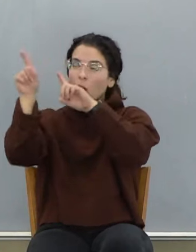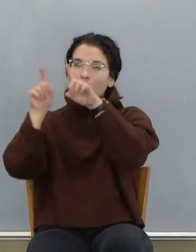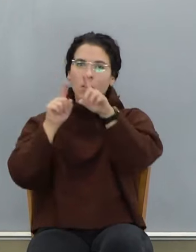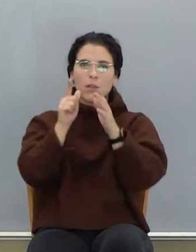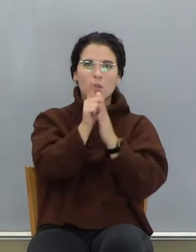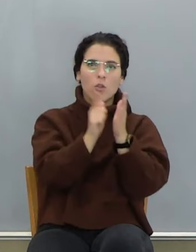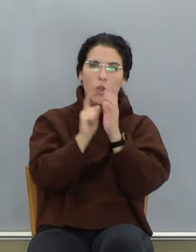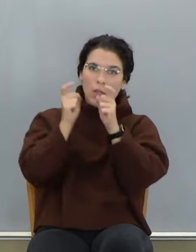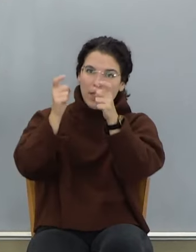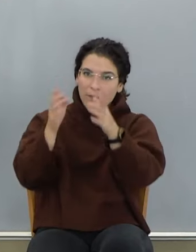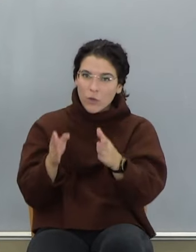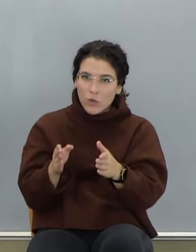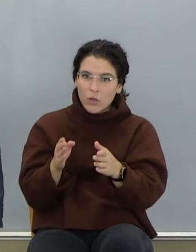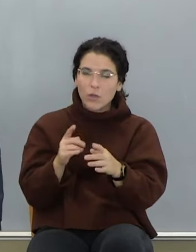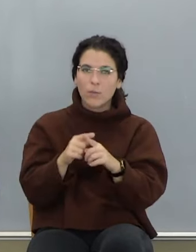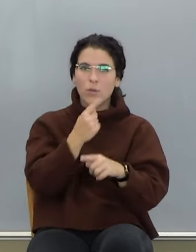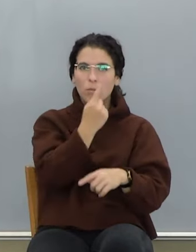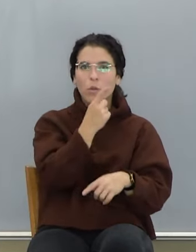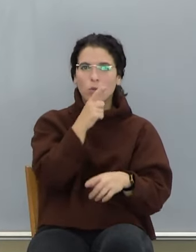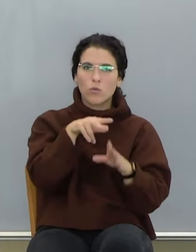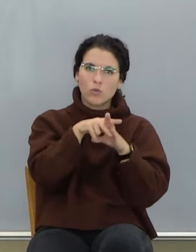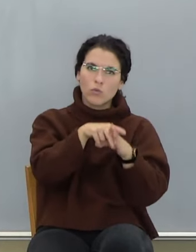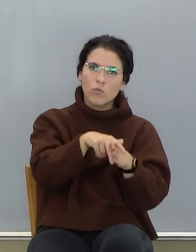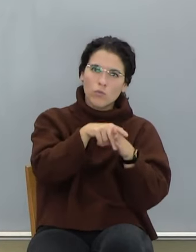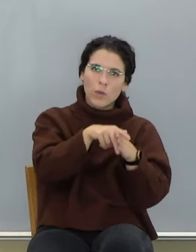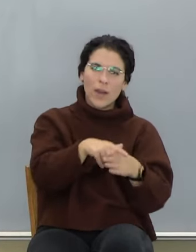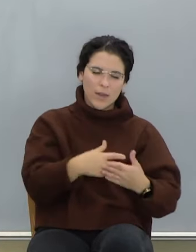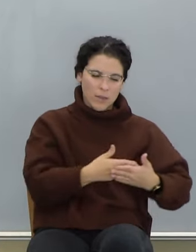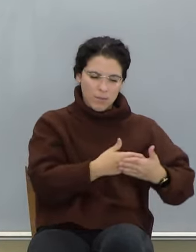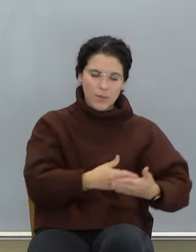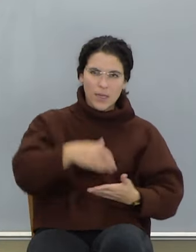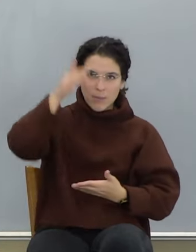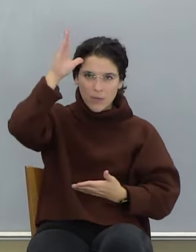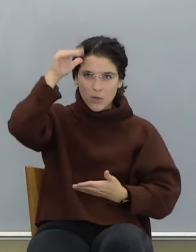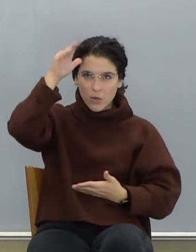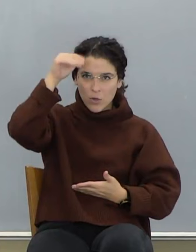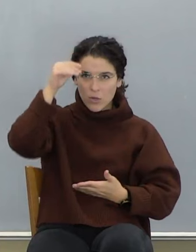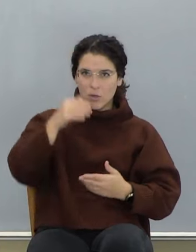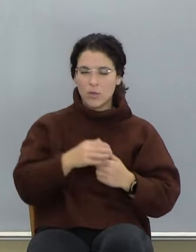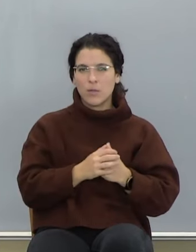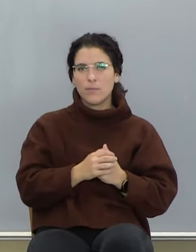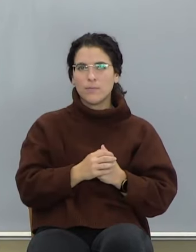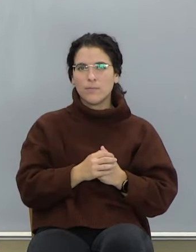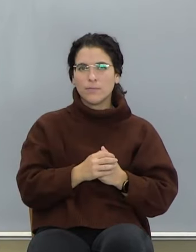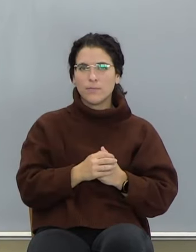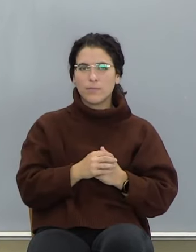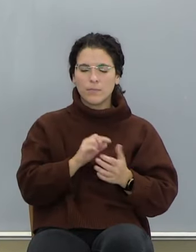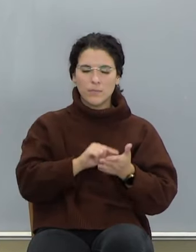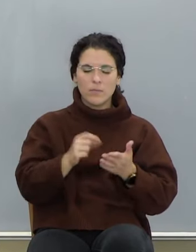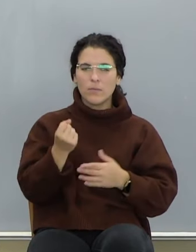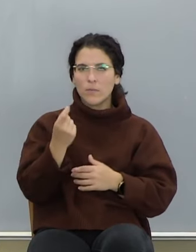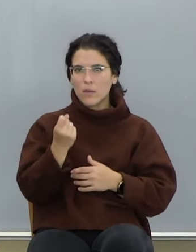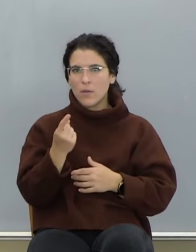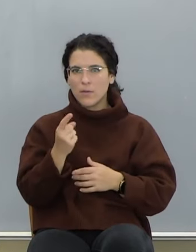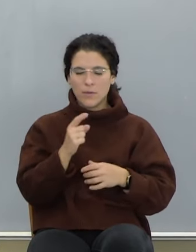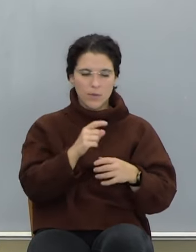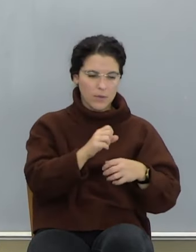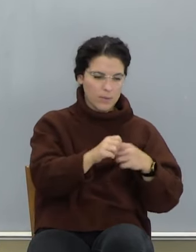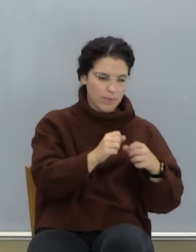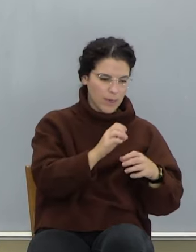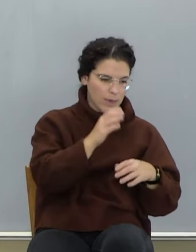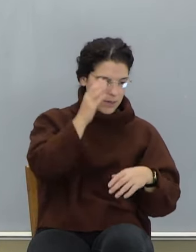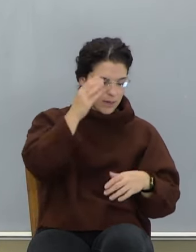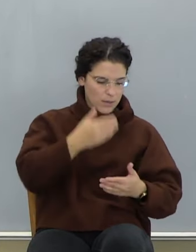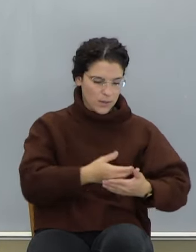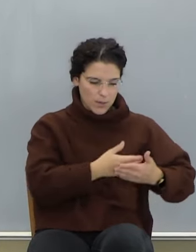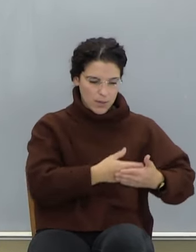lawgiver, but the one who's riding the foal of an ass. Verse 11, bind his foal under the